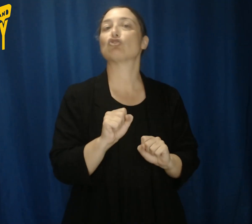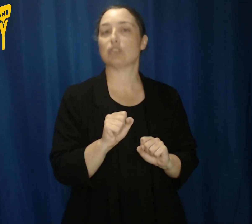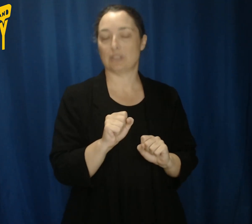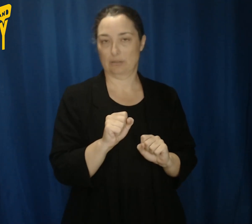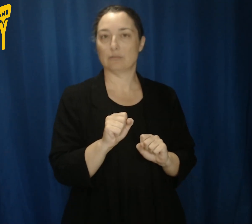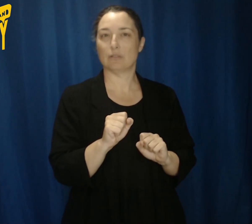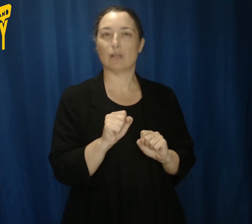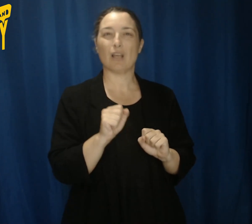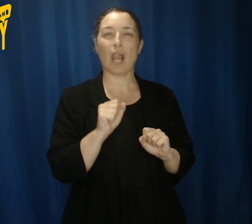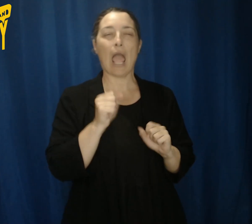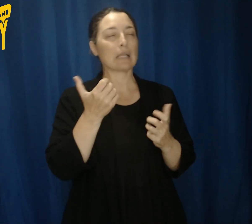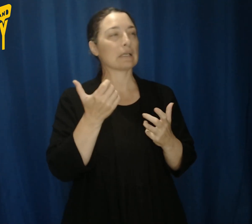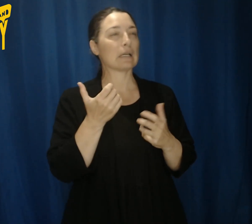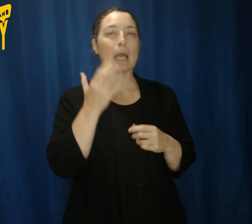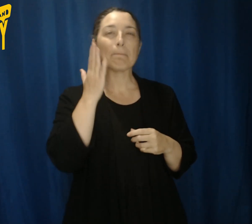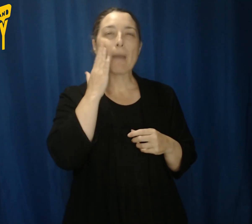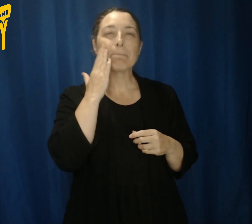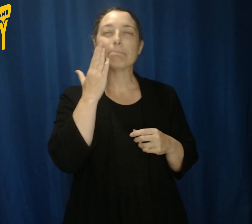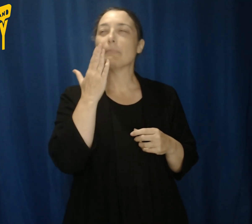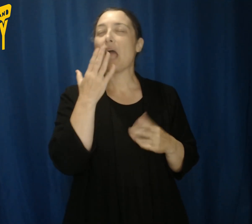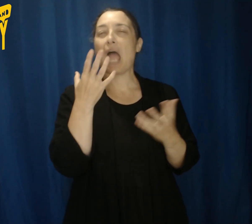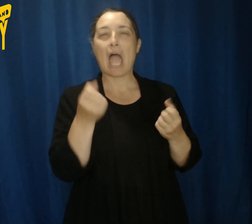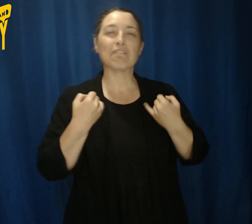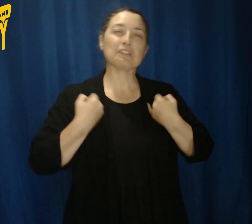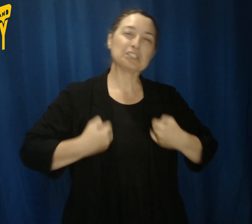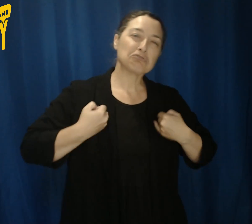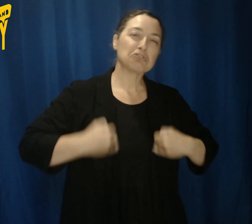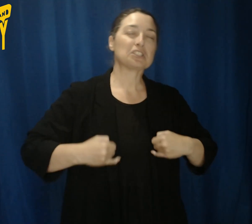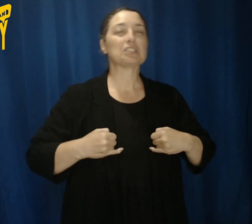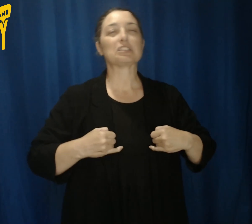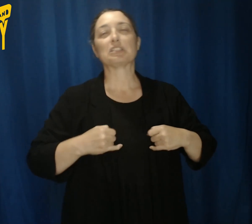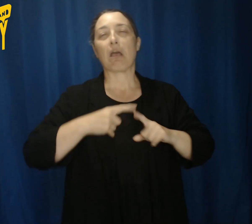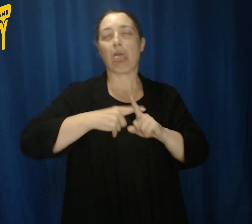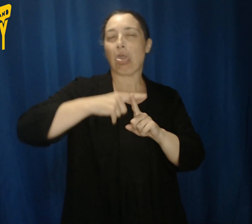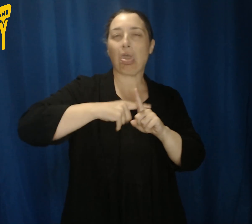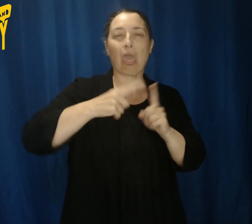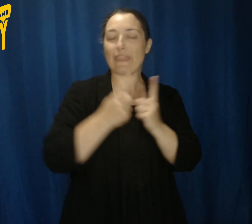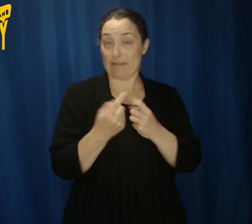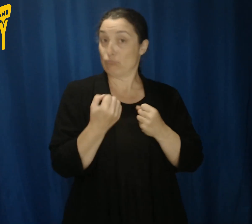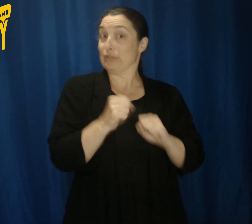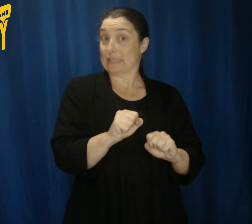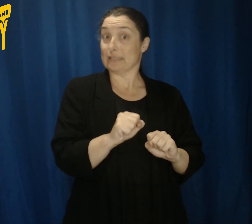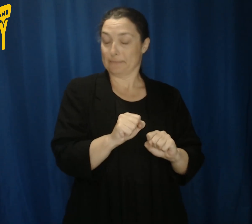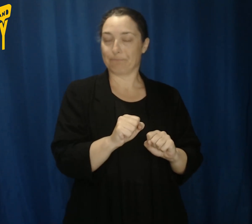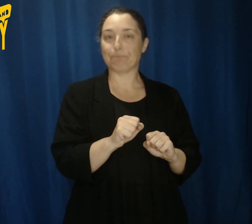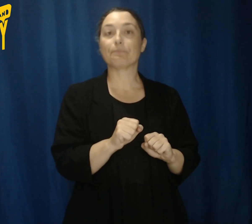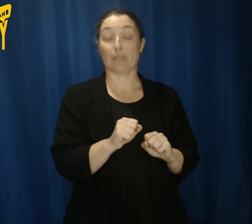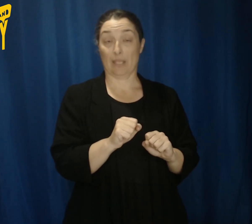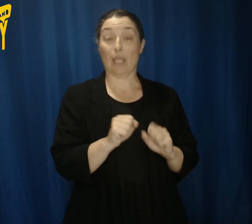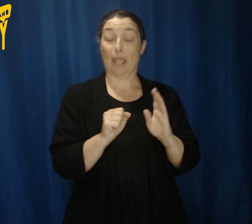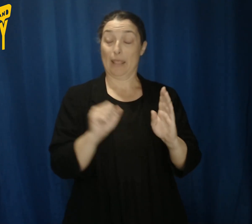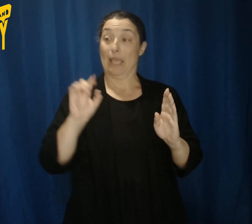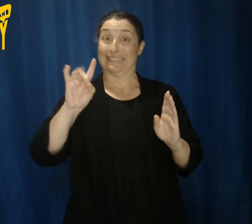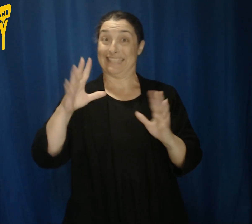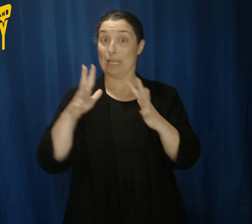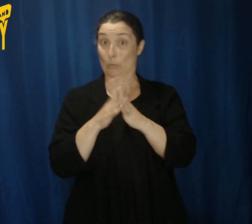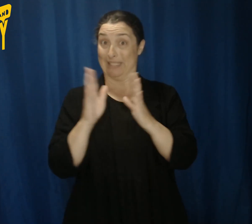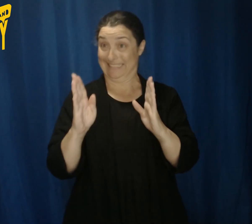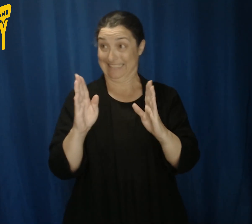body temperatures, viruses, infections largely, right? And then after 10 weeks, same thing applies. But there's this window of opportunity